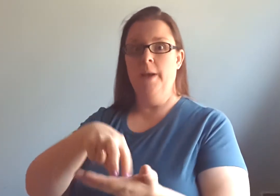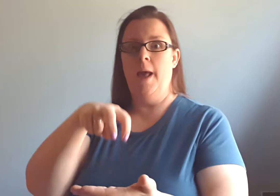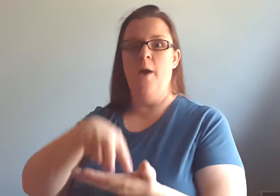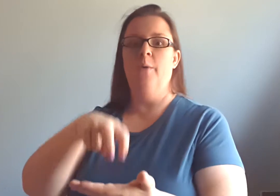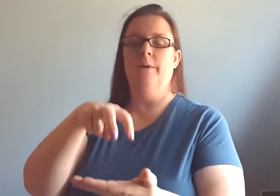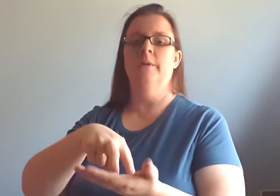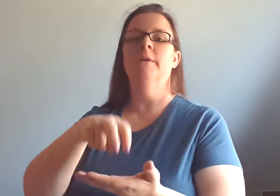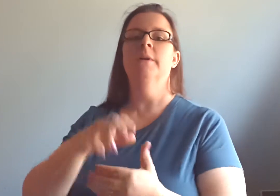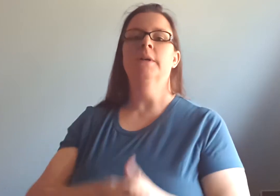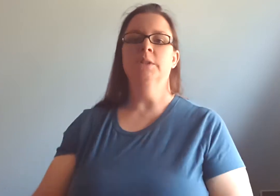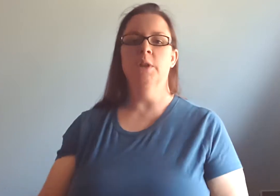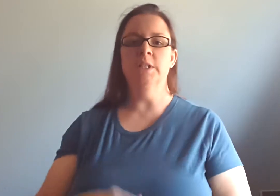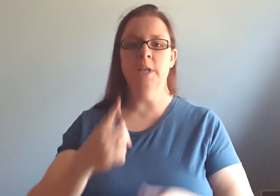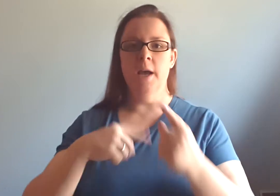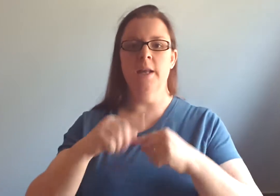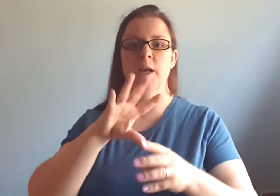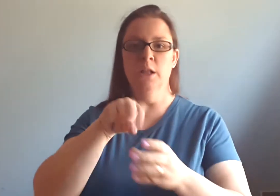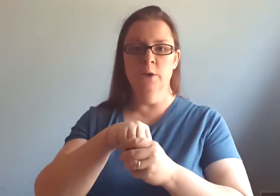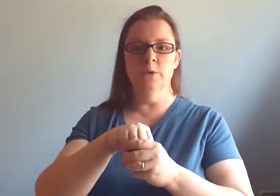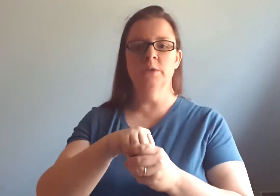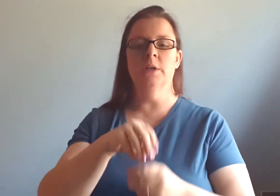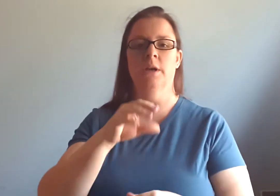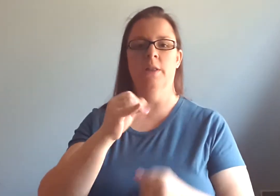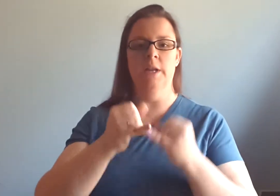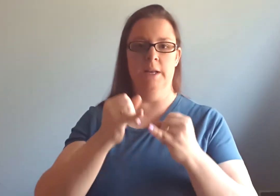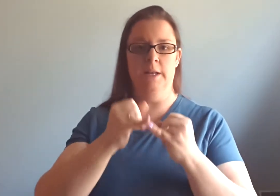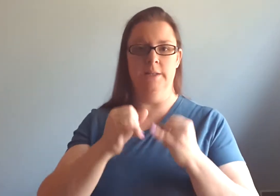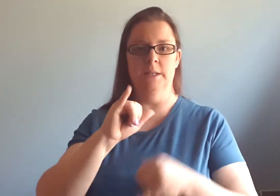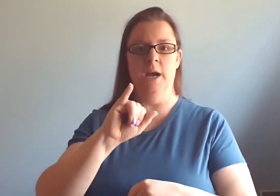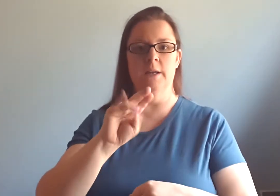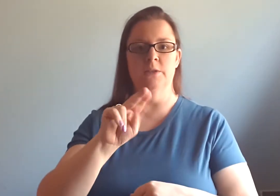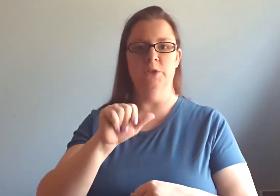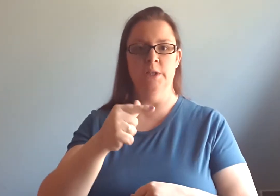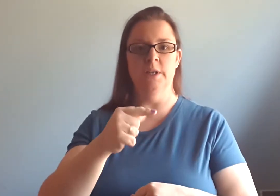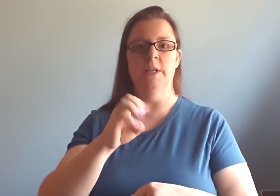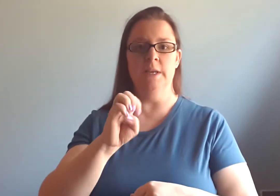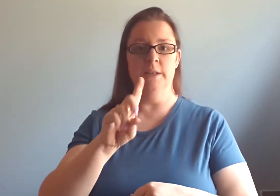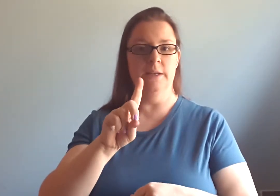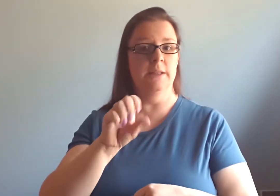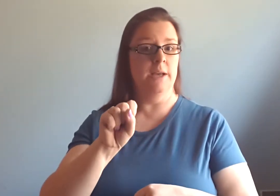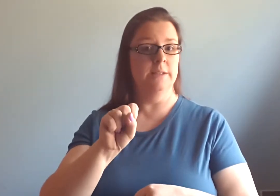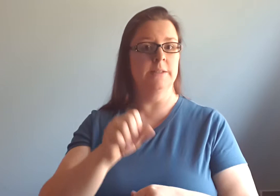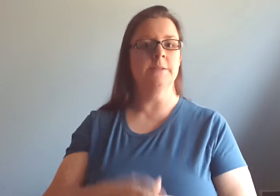now. So the sign includes the endings, the ing and the ed and the s's.